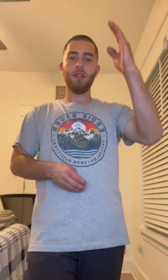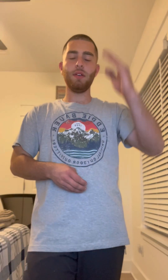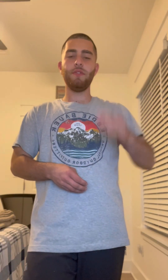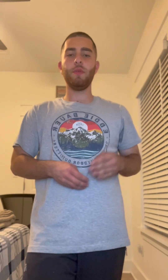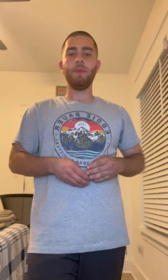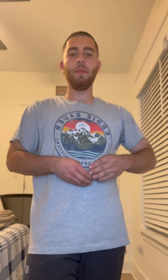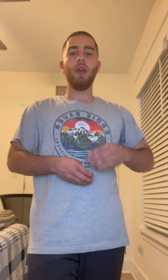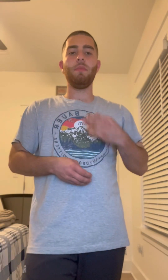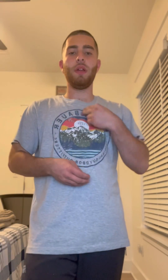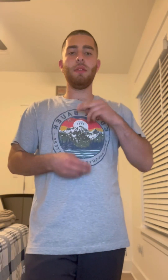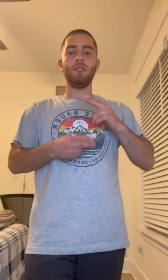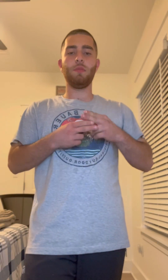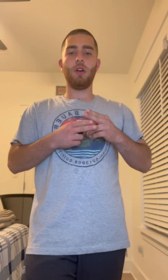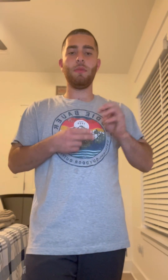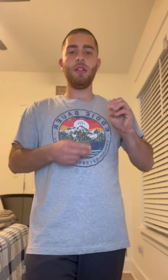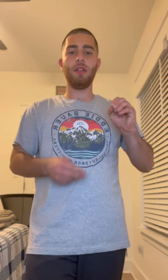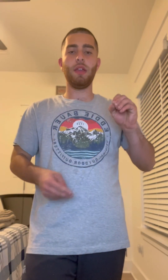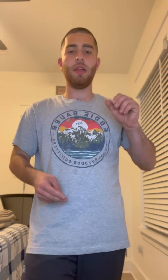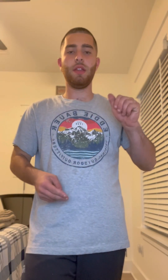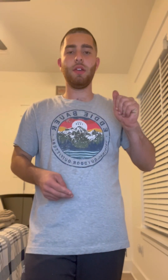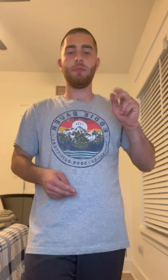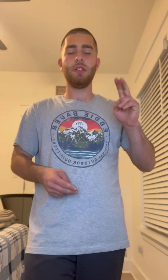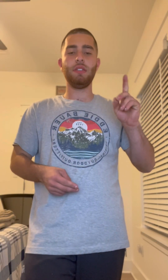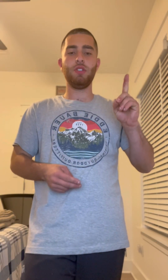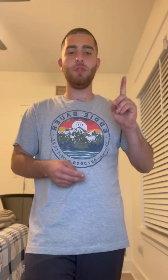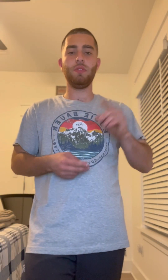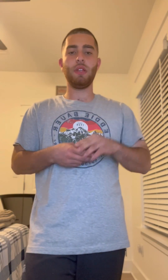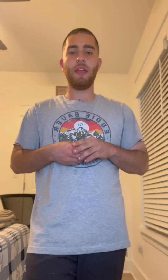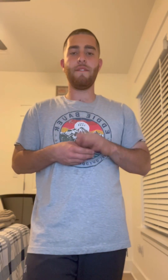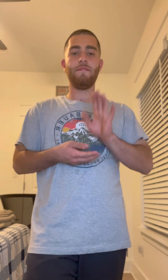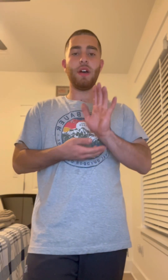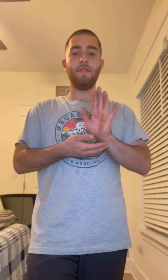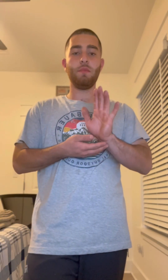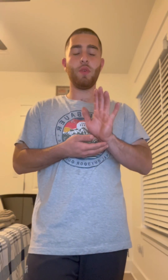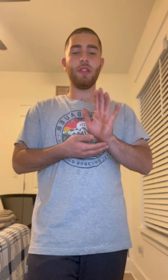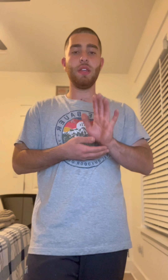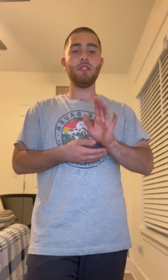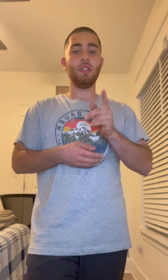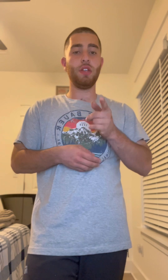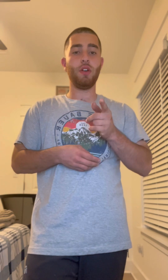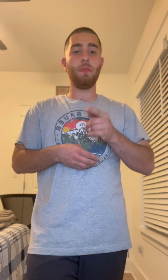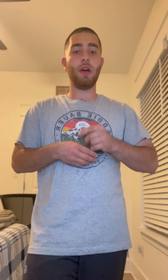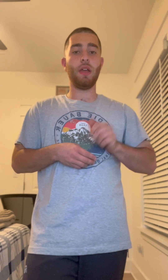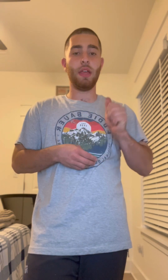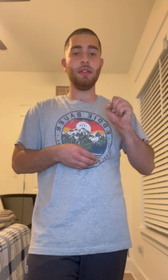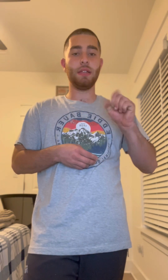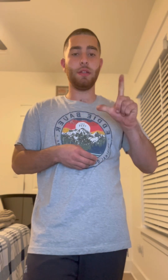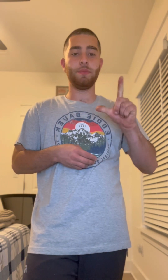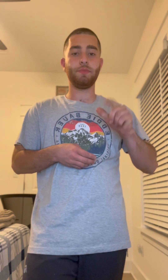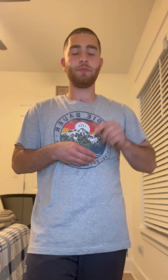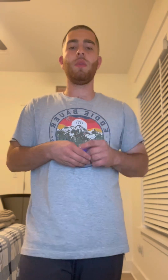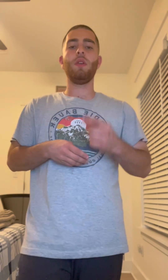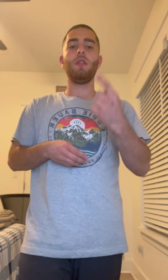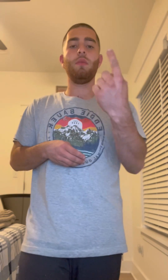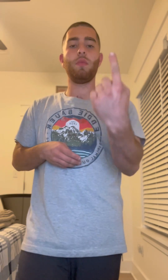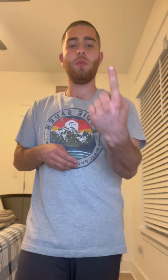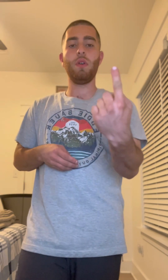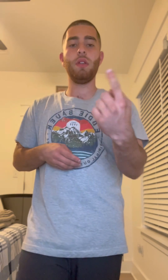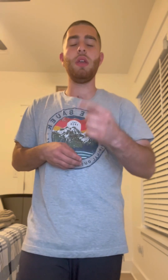Hello everyone, my name is Mohammed, and here I'm going to teach you today 5 important things you need to know about ASL. Number 1